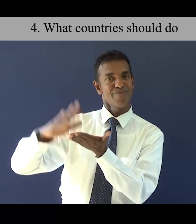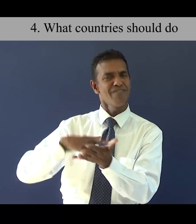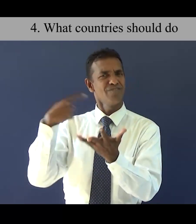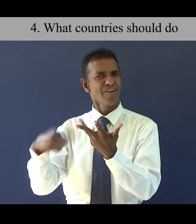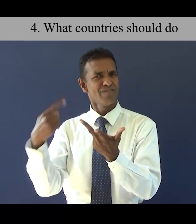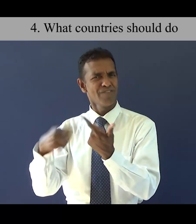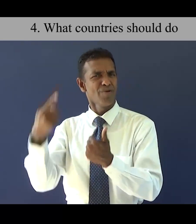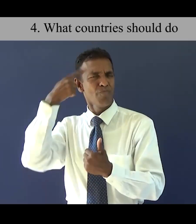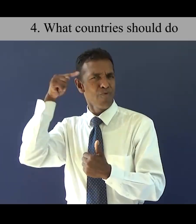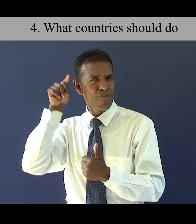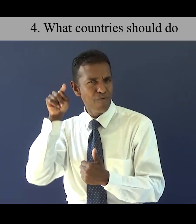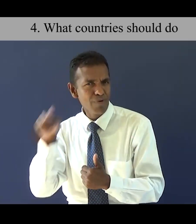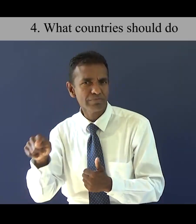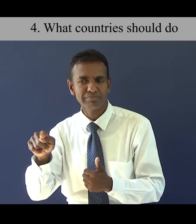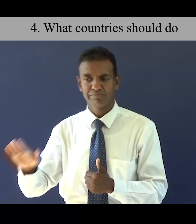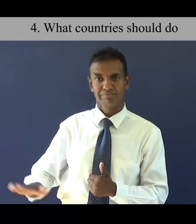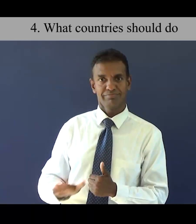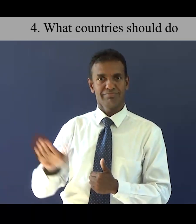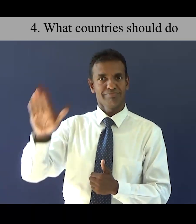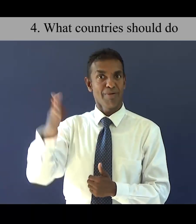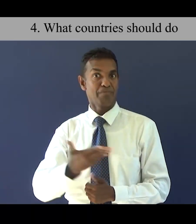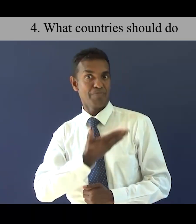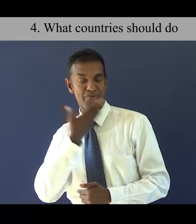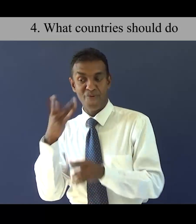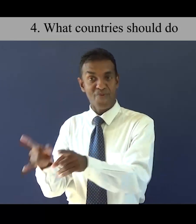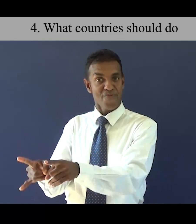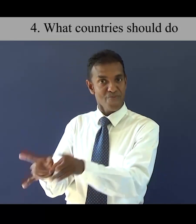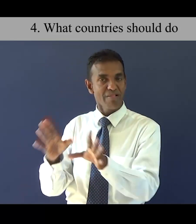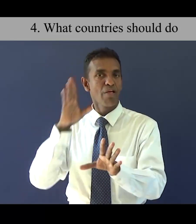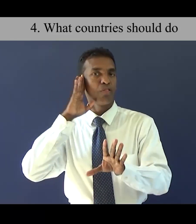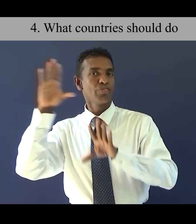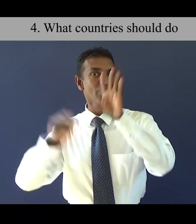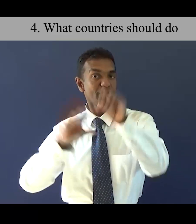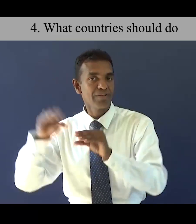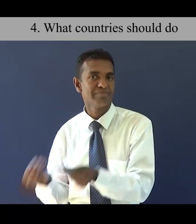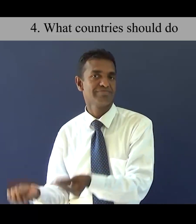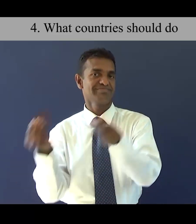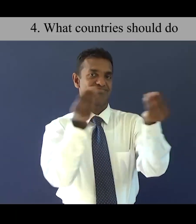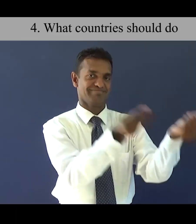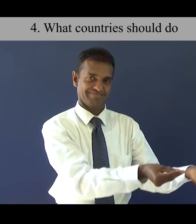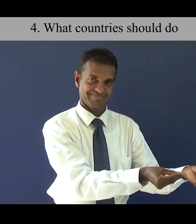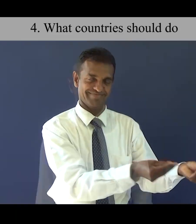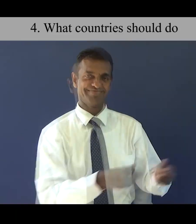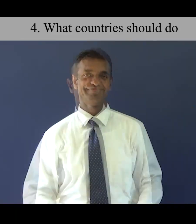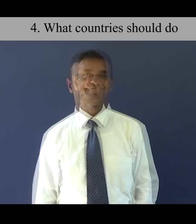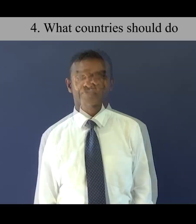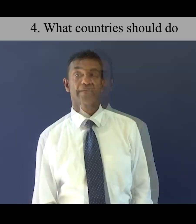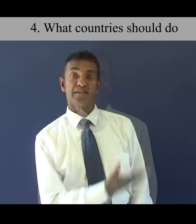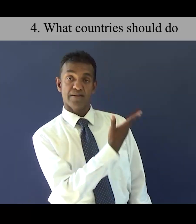help them, training people about this agreement. All countries promise